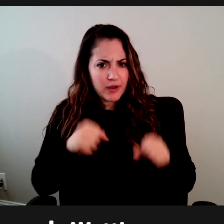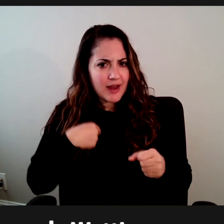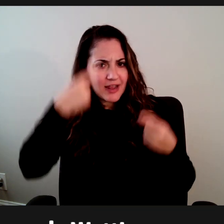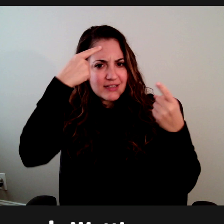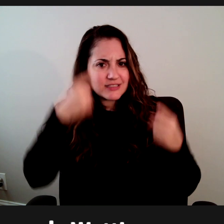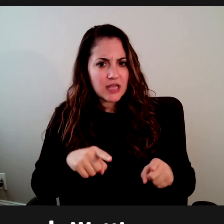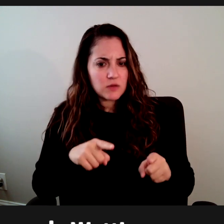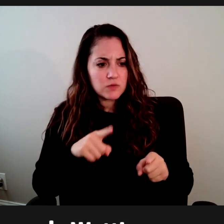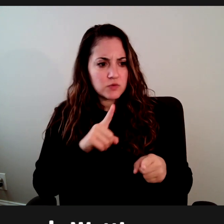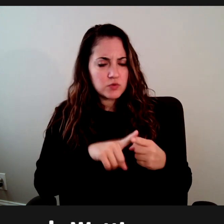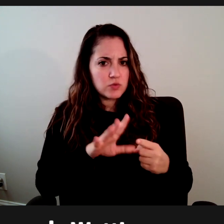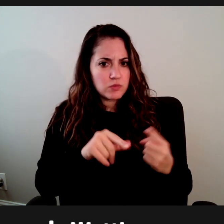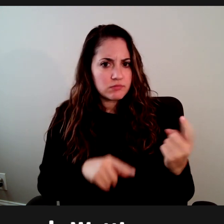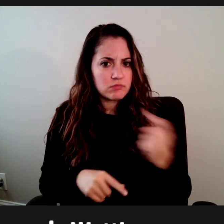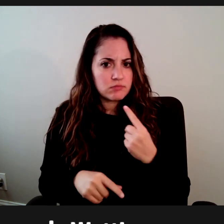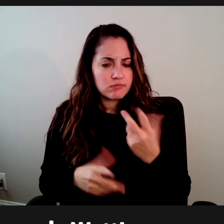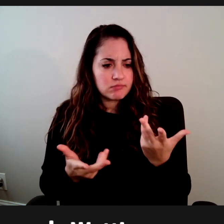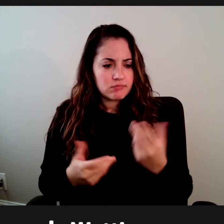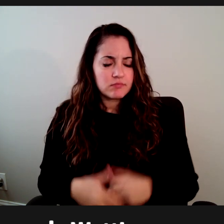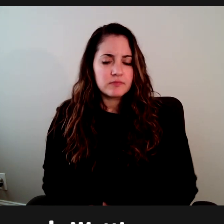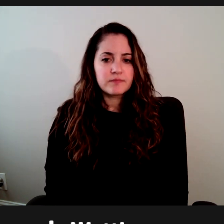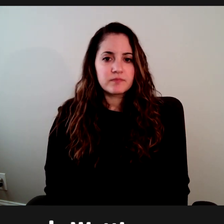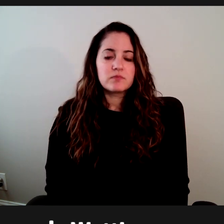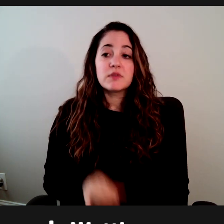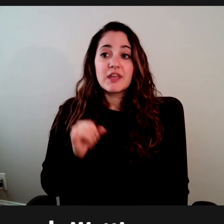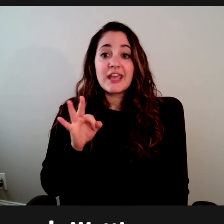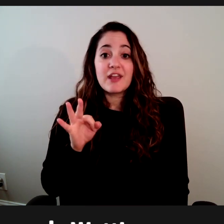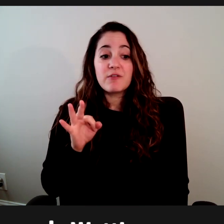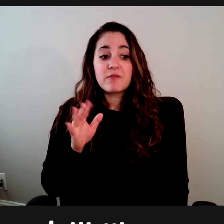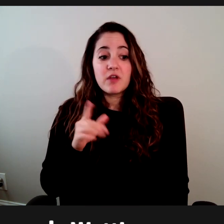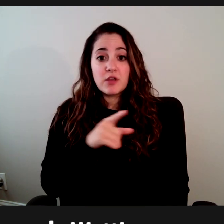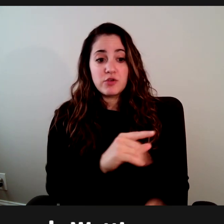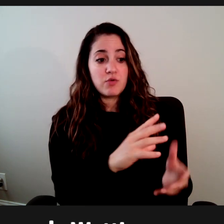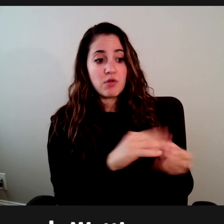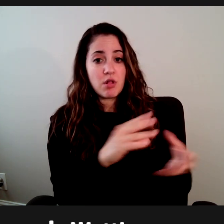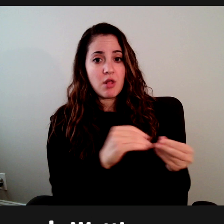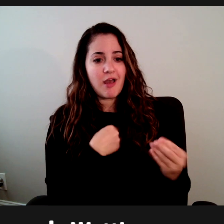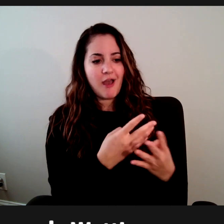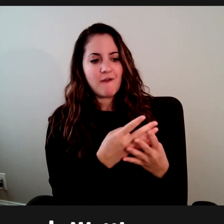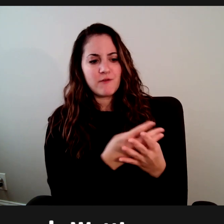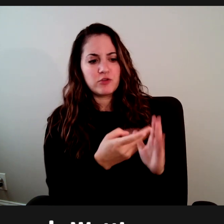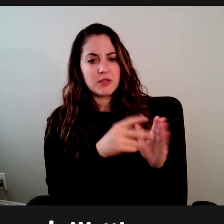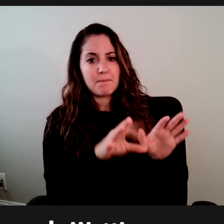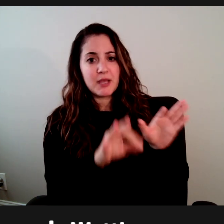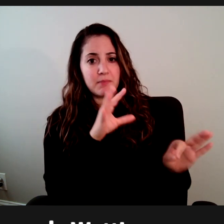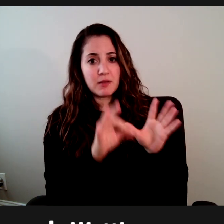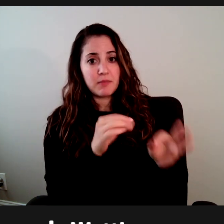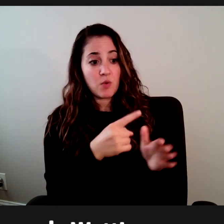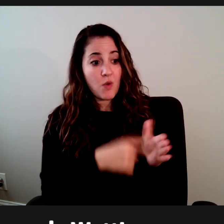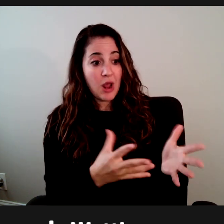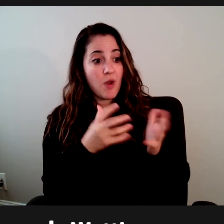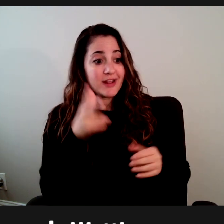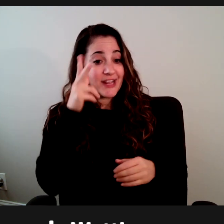could I consent mm-hmm. to what you asked? If mm-hmm. I hear what I want to hear as opposed to what you